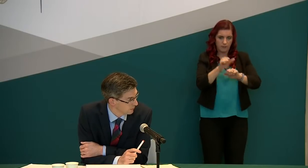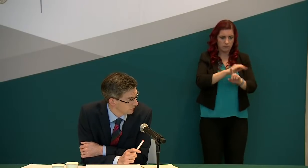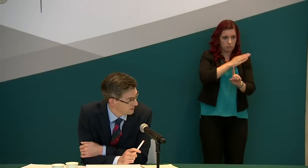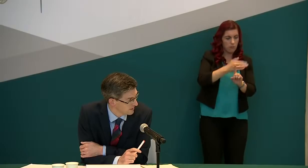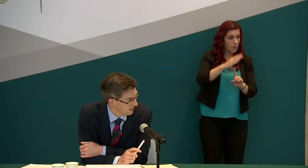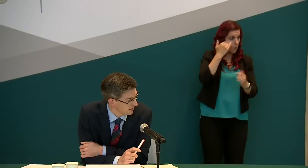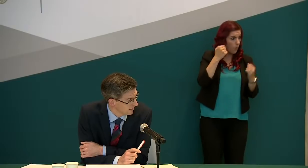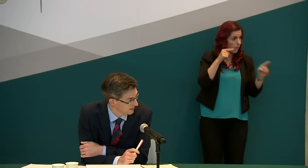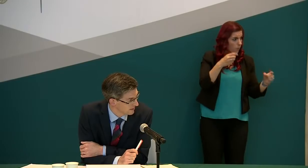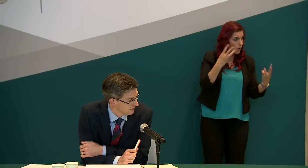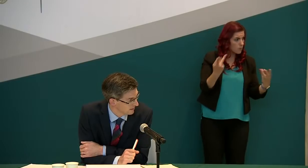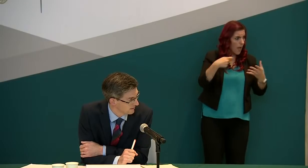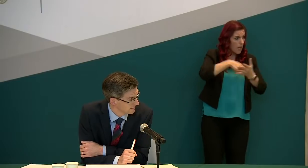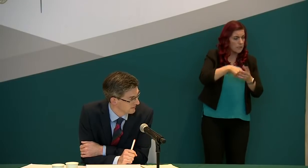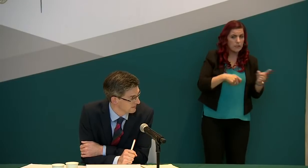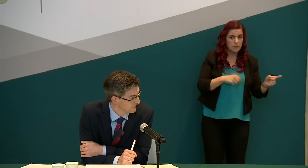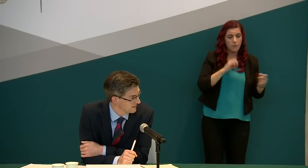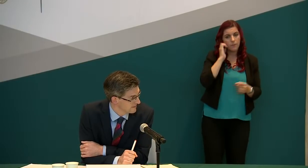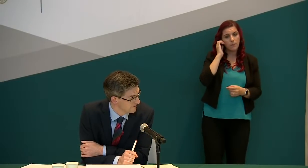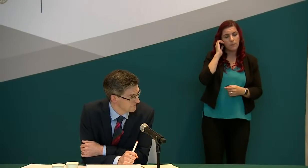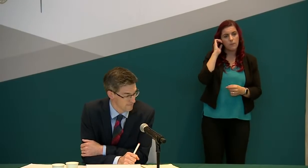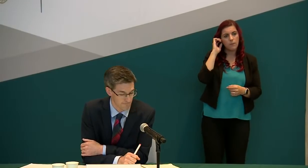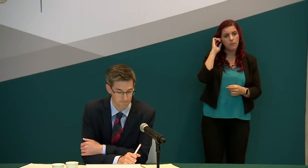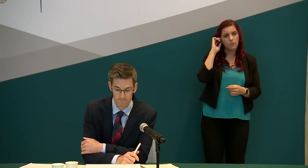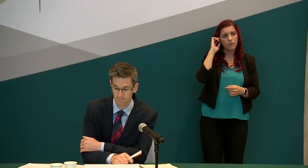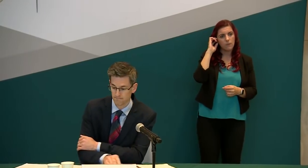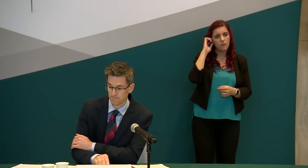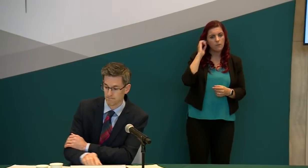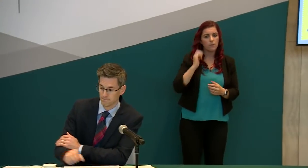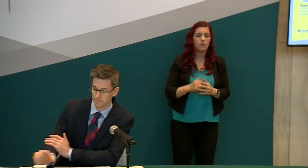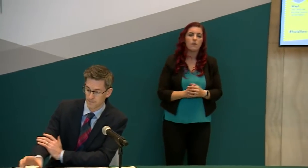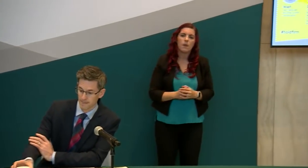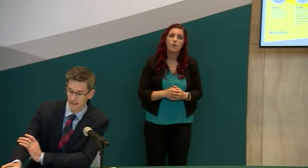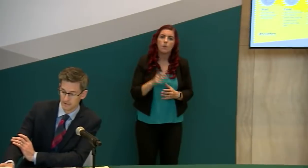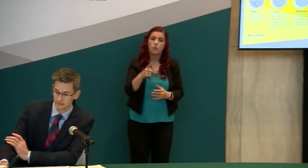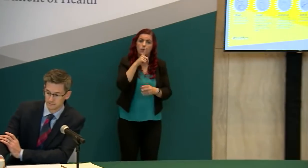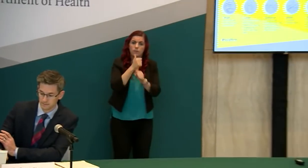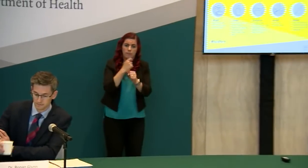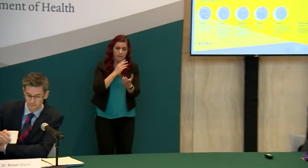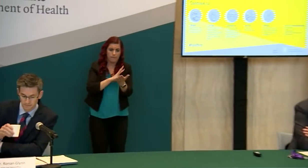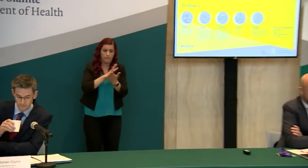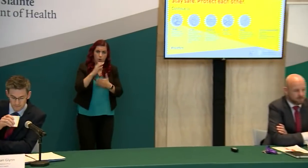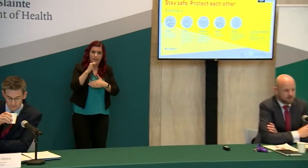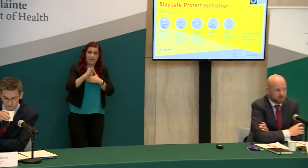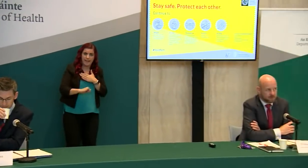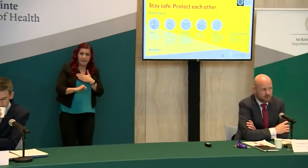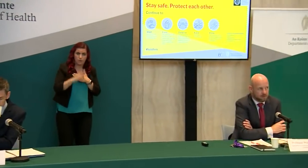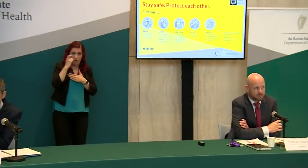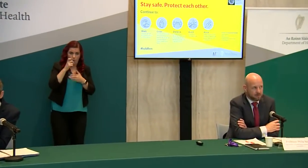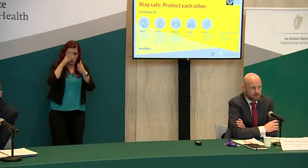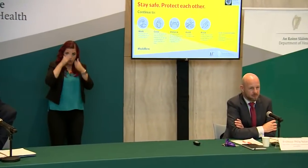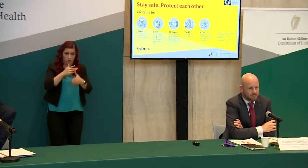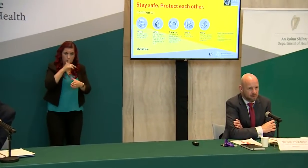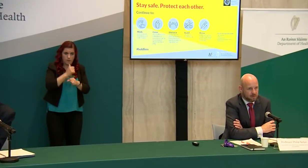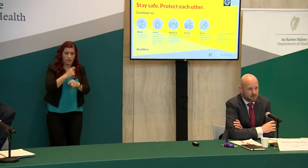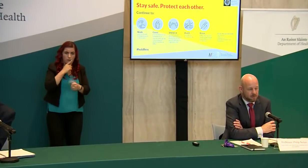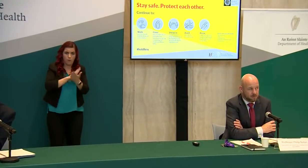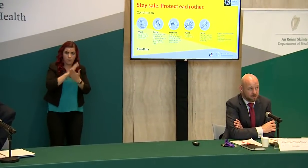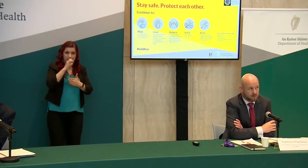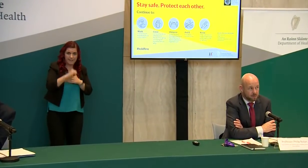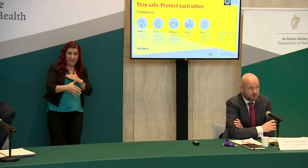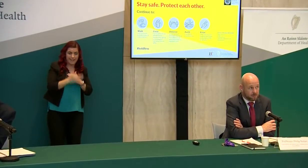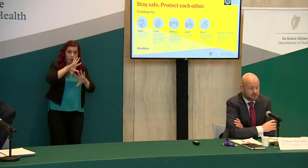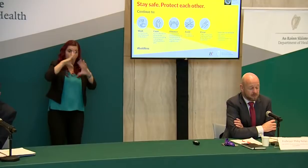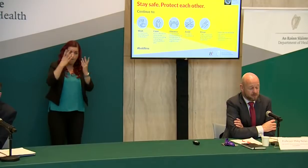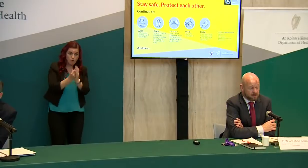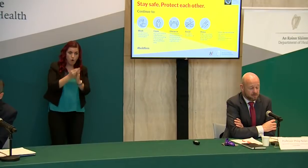Professor Nolan wants to add anything to that. I mean, very briefly, it is about the 14-day incidence. It is about whether the 14-day incidence is increasing or